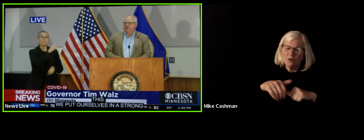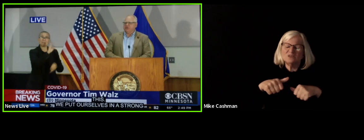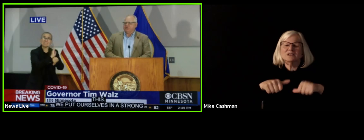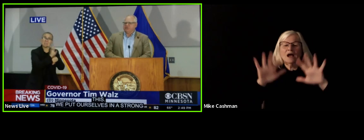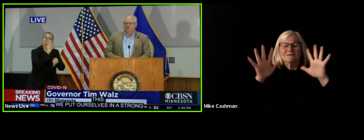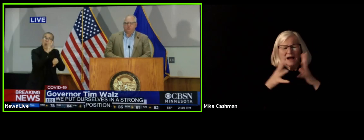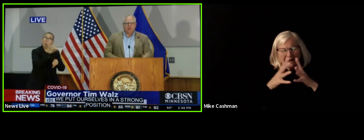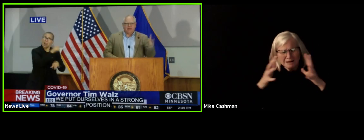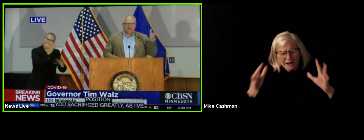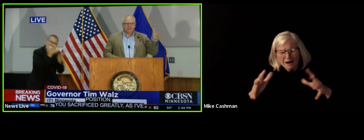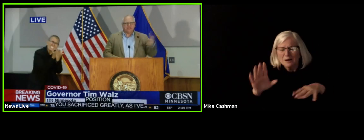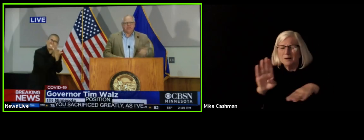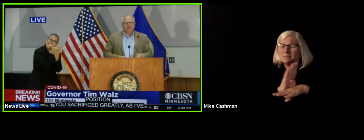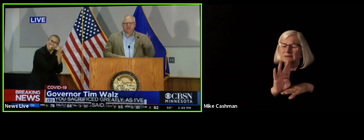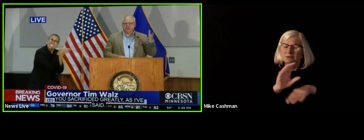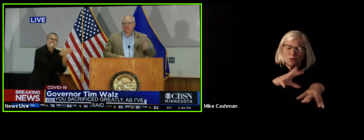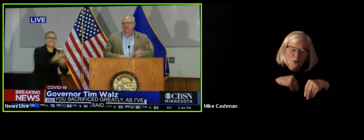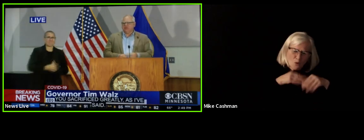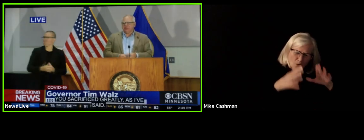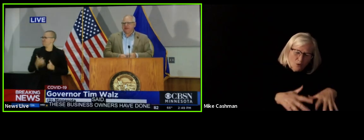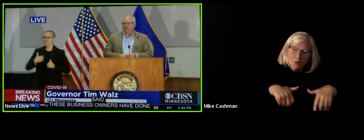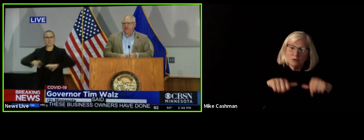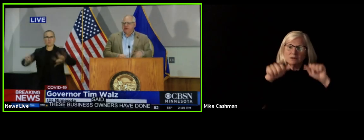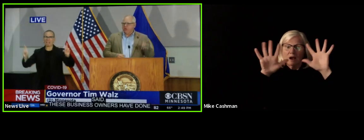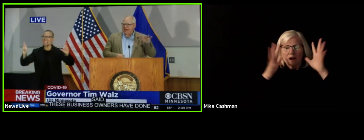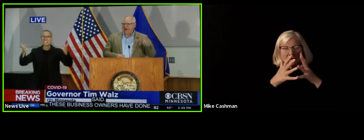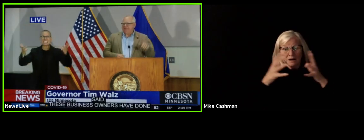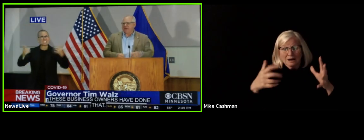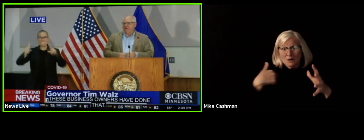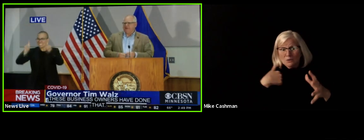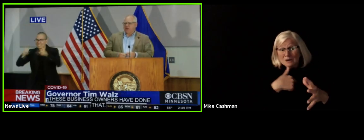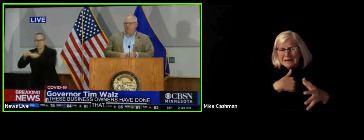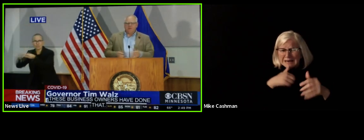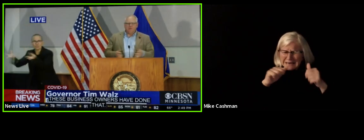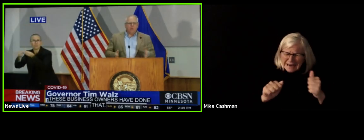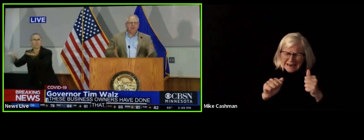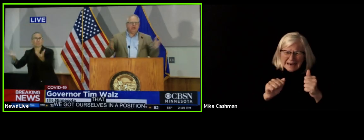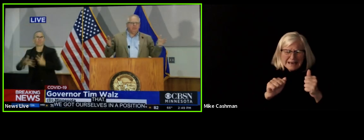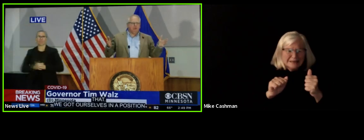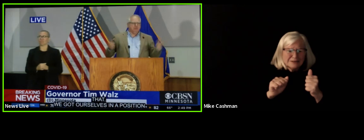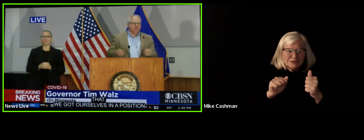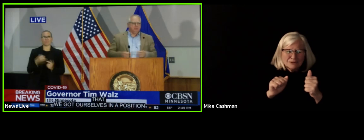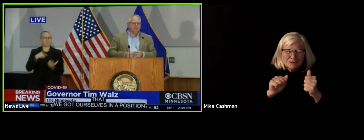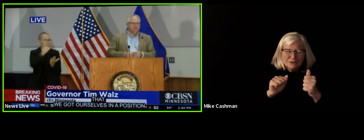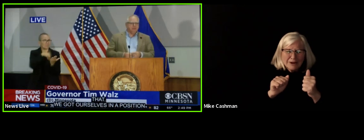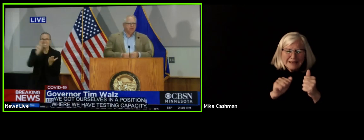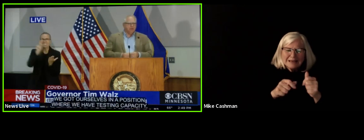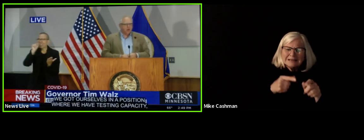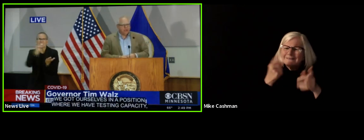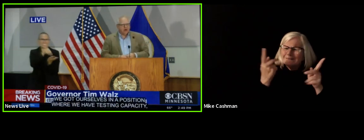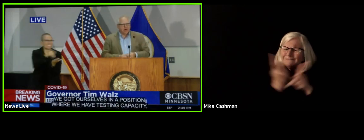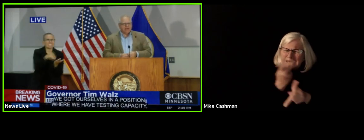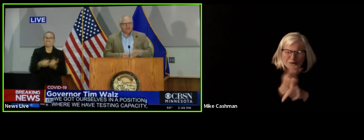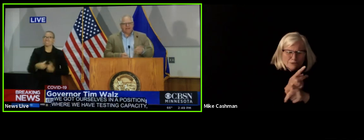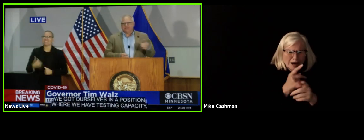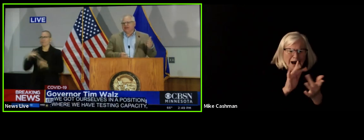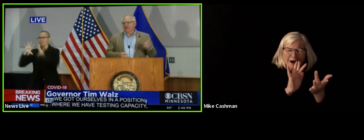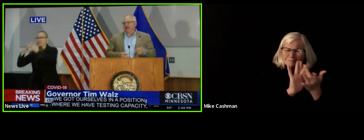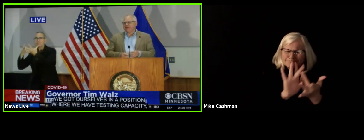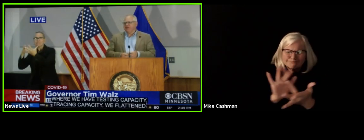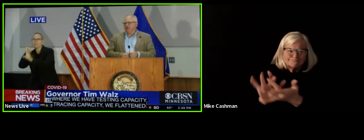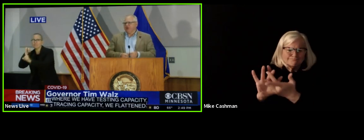ourselves in a position where we have testing capacity, tracing capacity. We have flattened the curve. We've opened up most of our businesses. We are testing